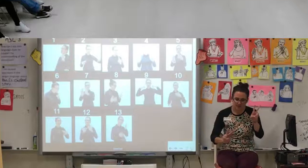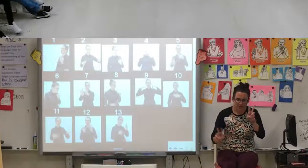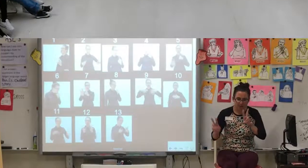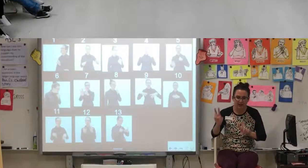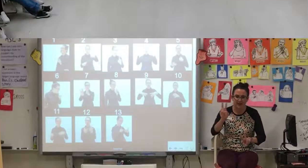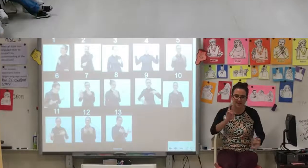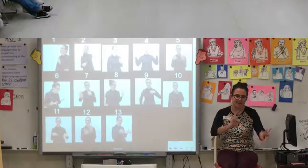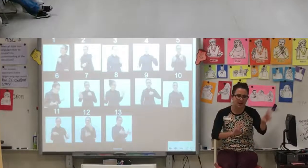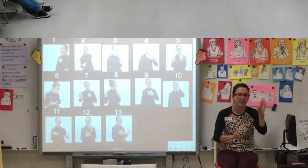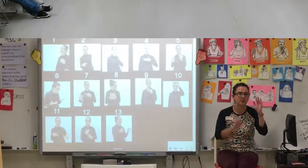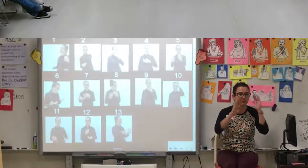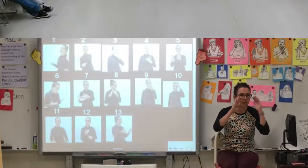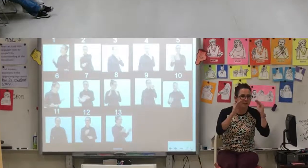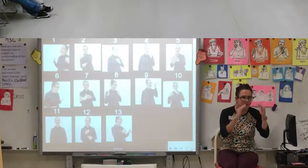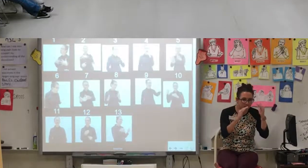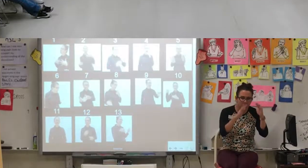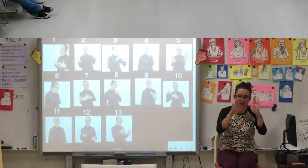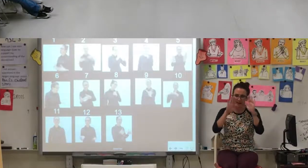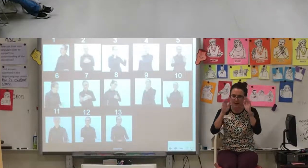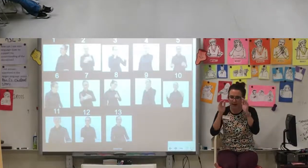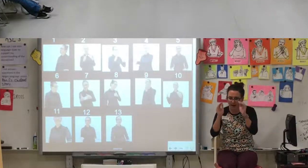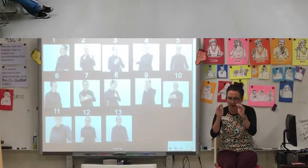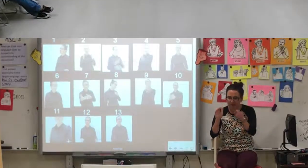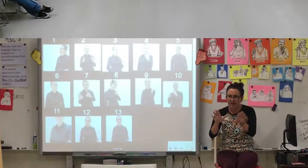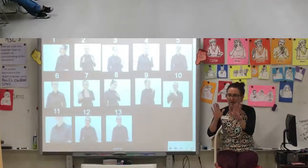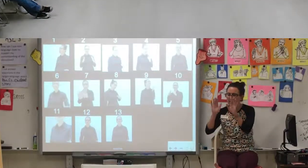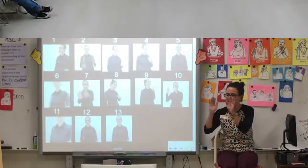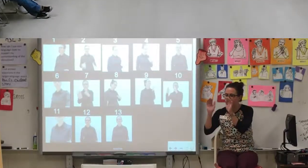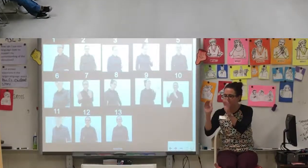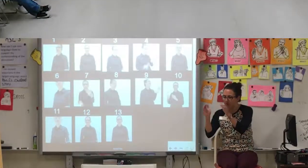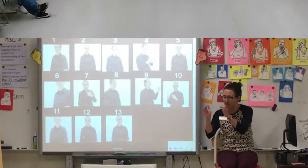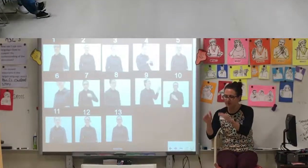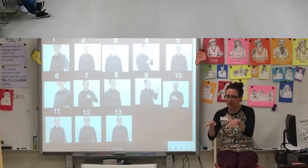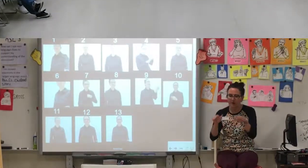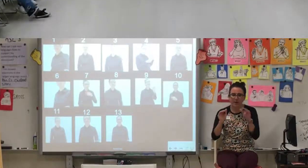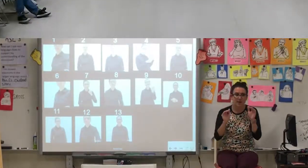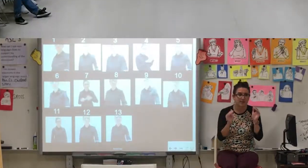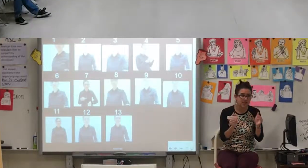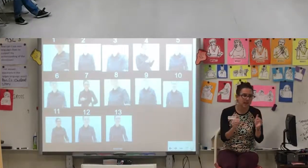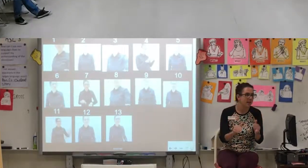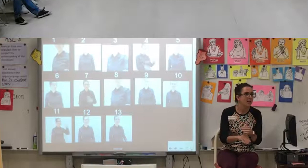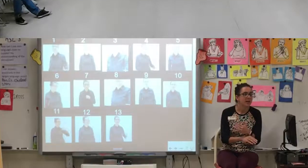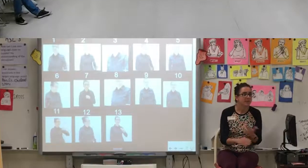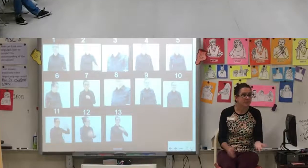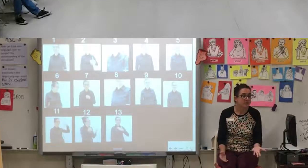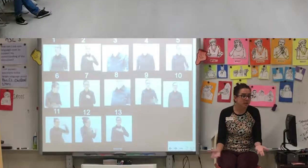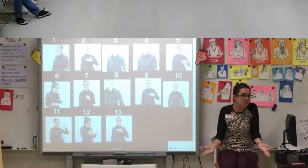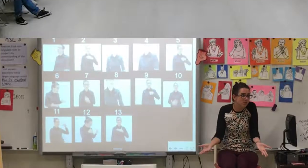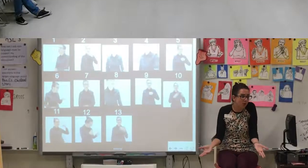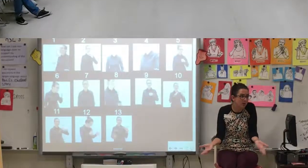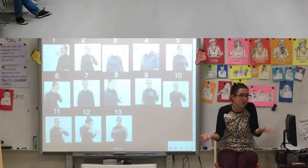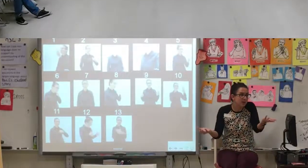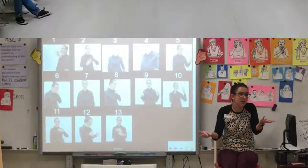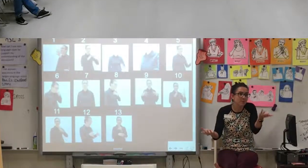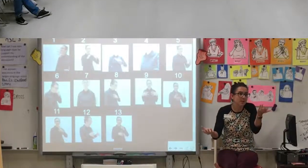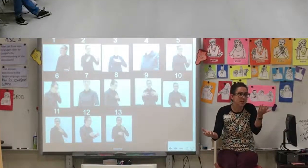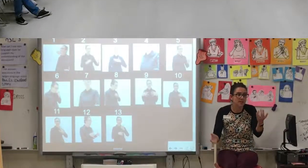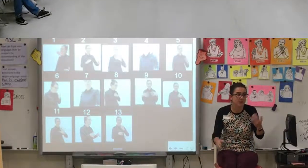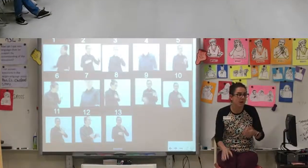your bearings about, and focus on one at a time, and see if you understand what they say. If there's some you don't understand, please let me know. I